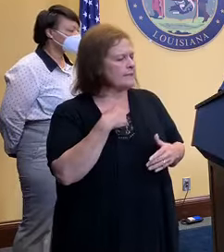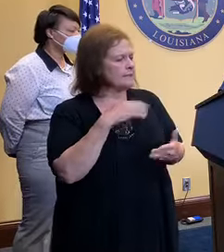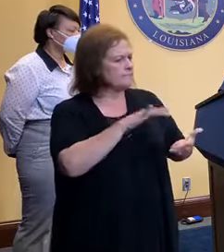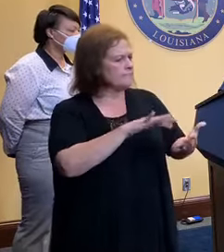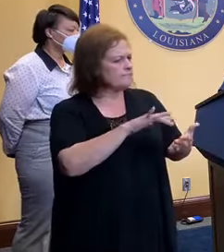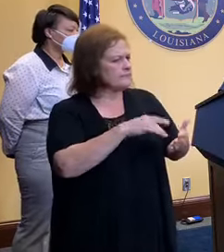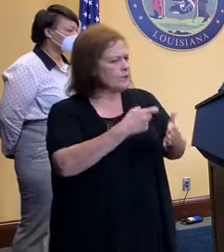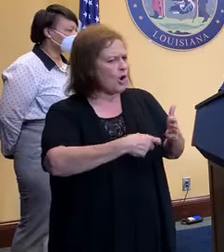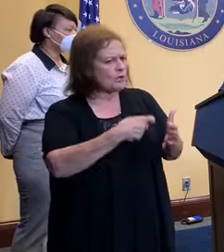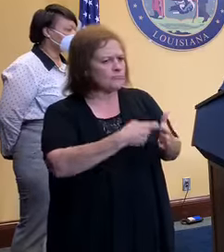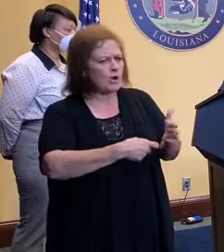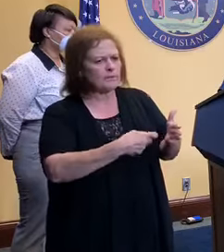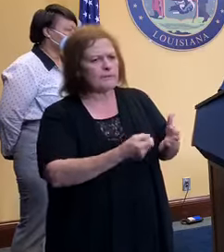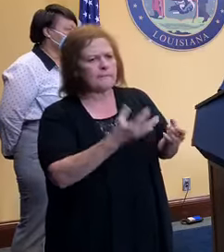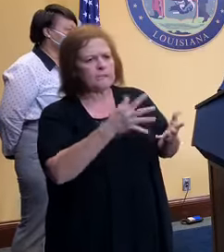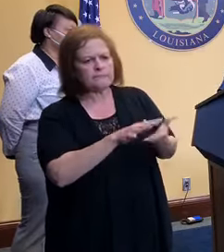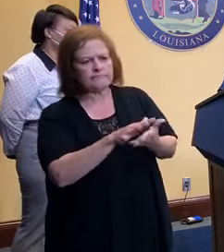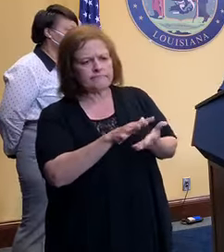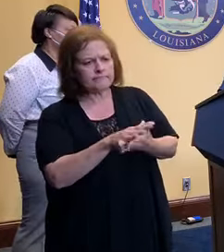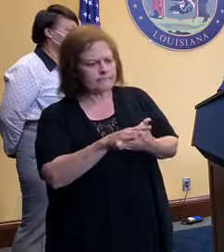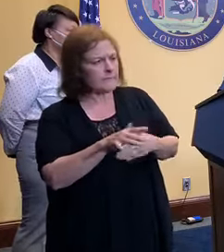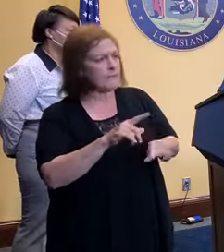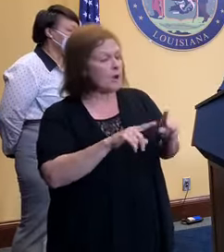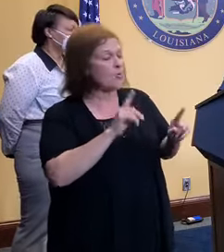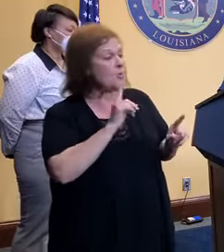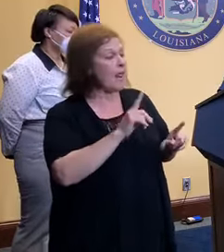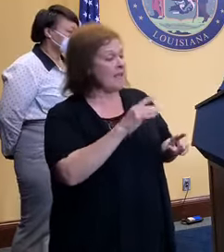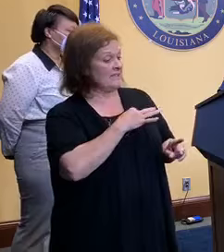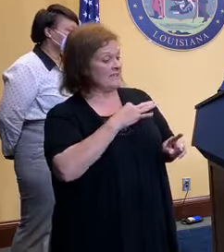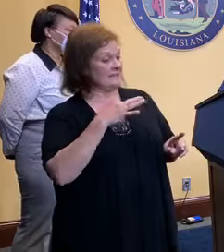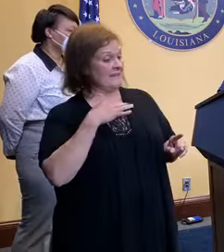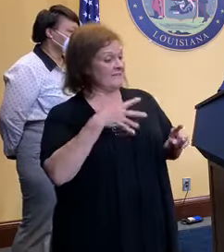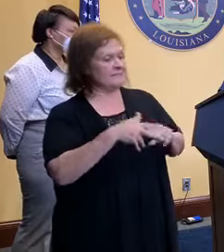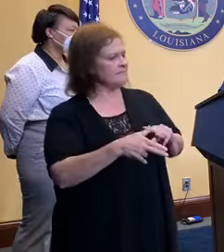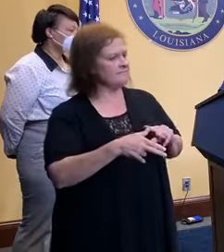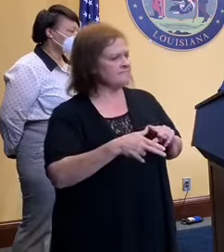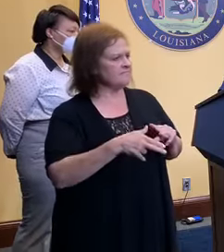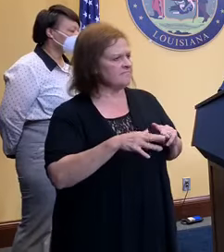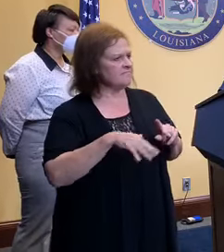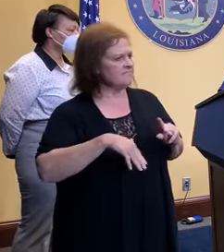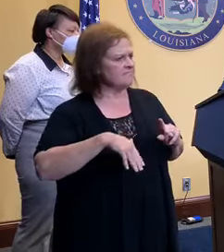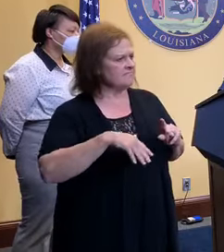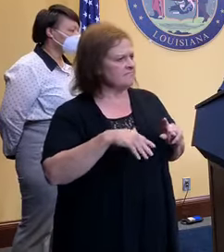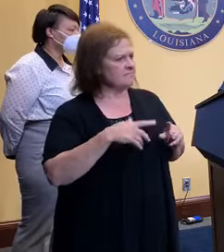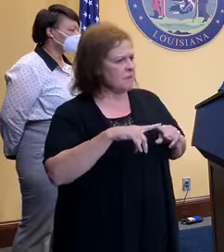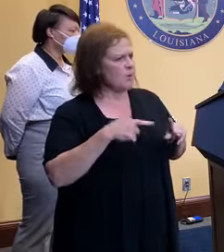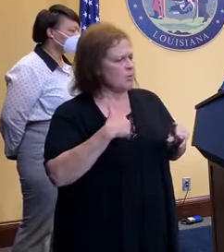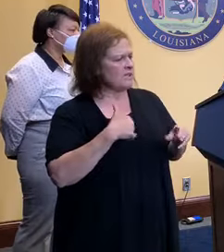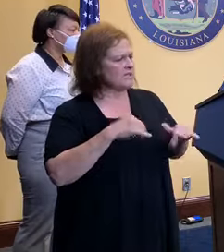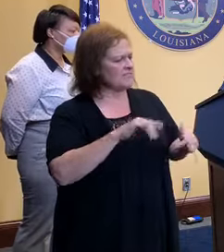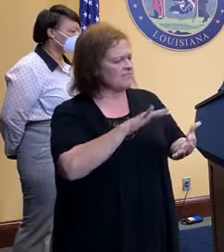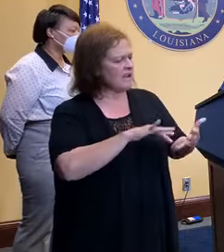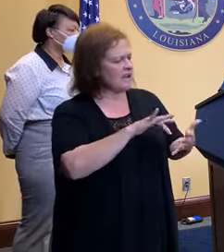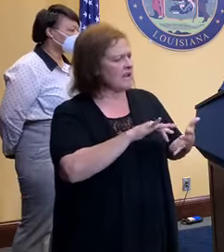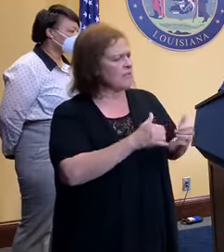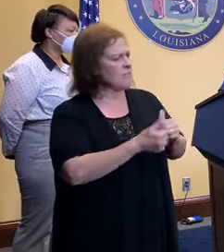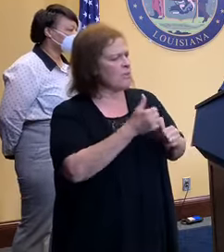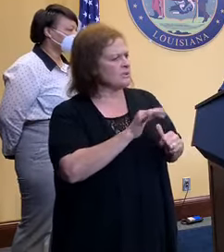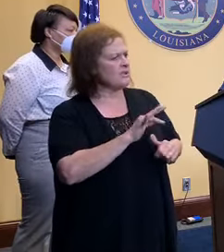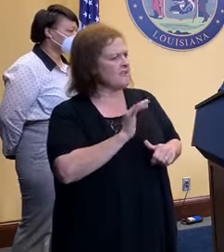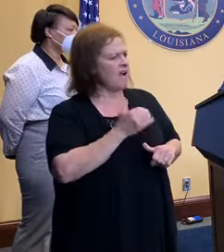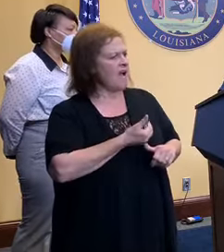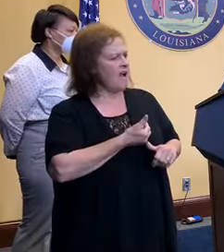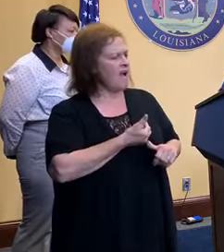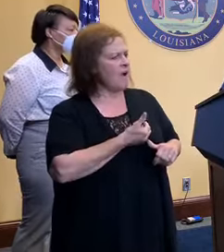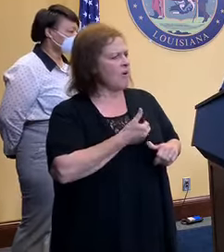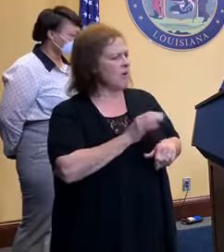measures first. For us, staffing would be a last resort, and we are still evaluating our infrastructure in light of the